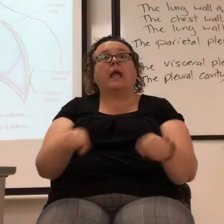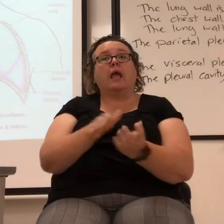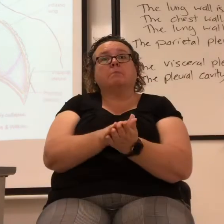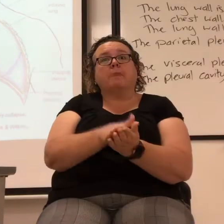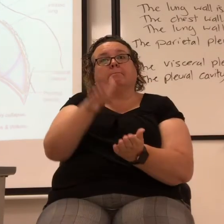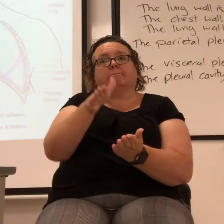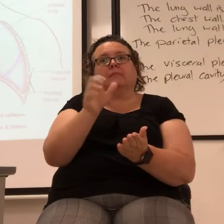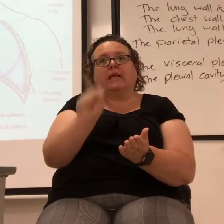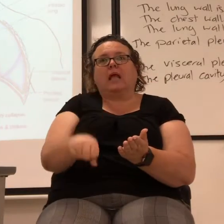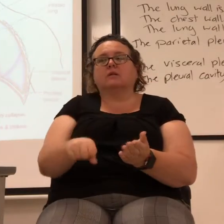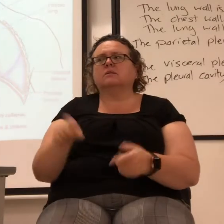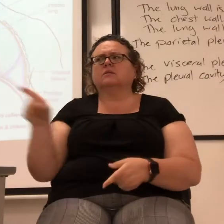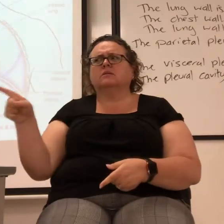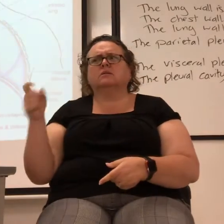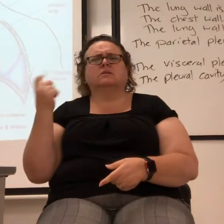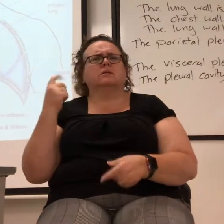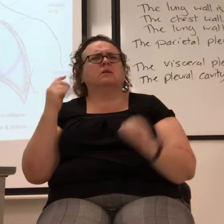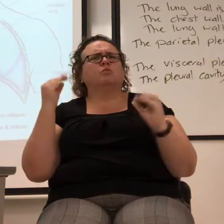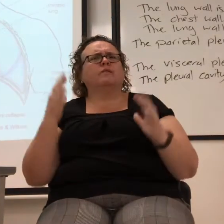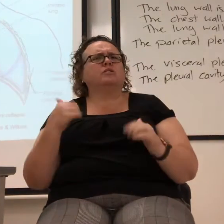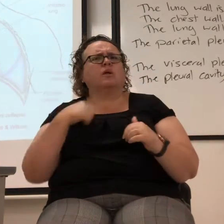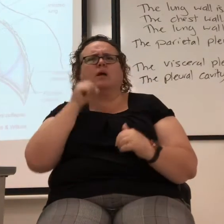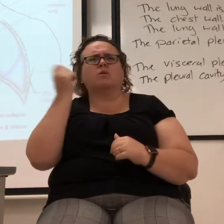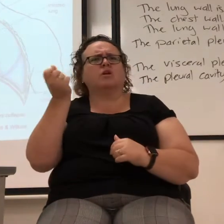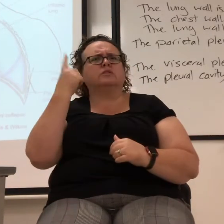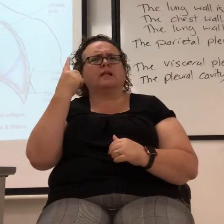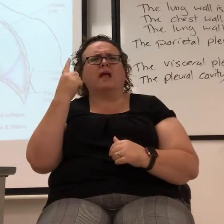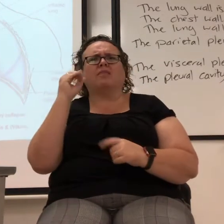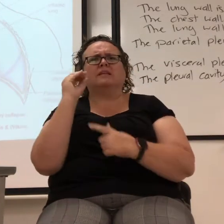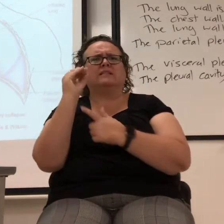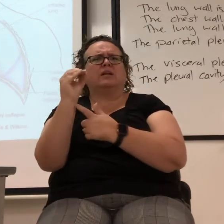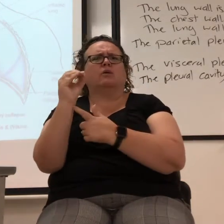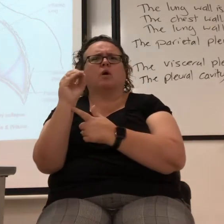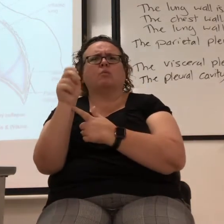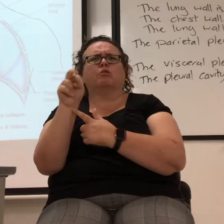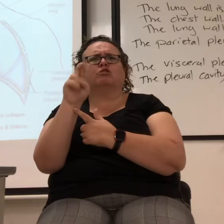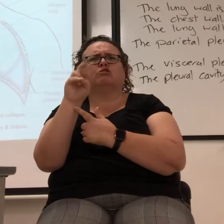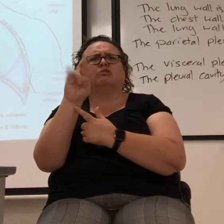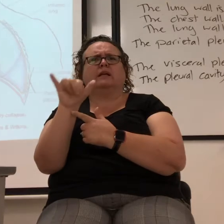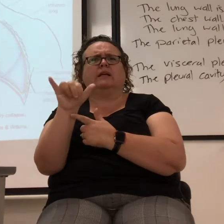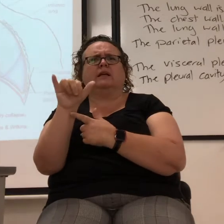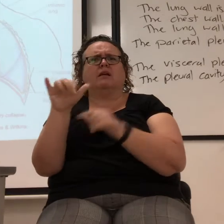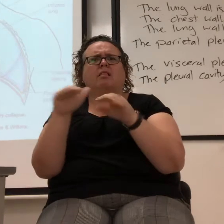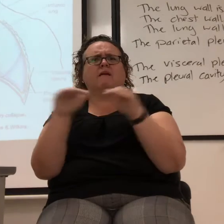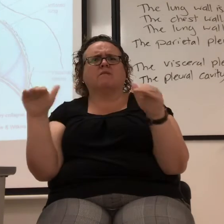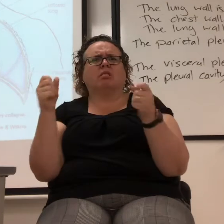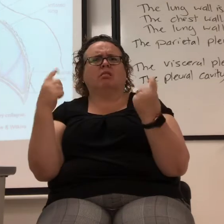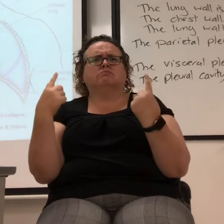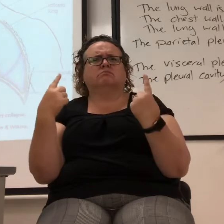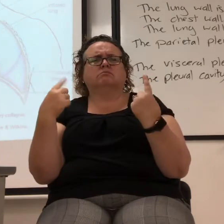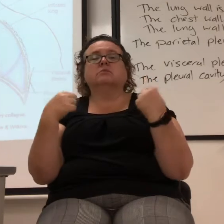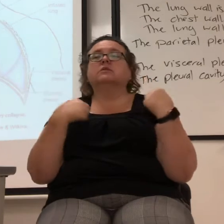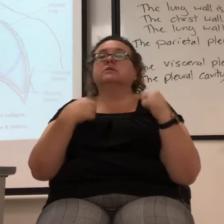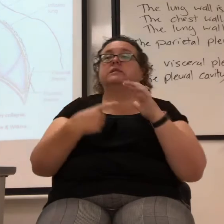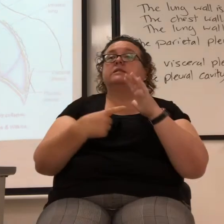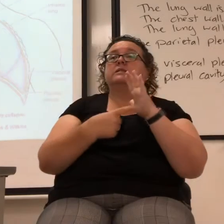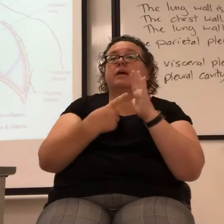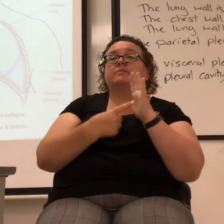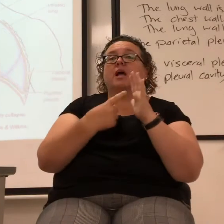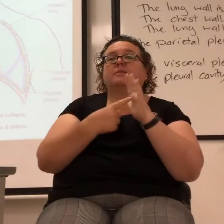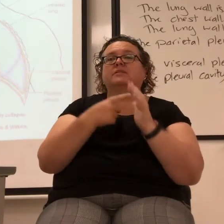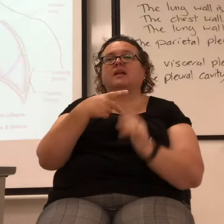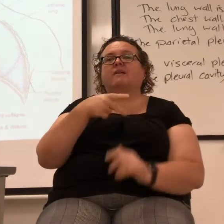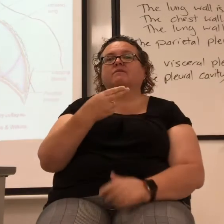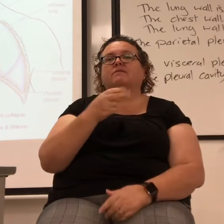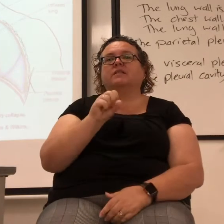Professor? Yeah. I don't understand the zero mercury level. Okay. Sometimes